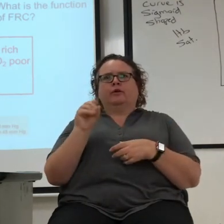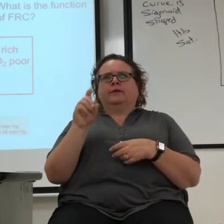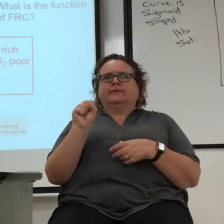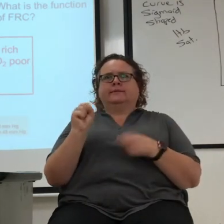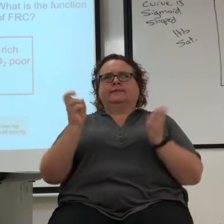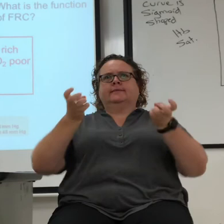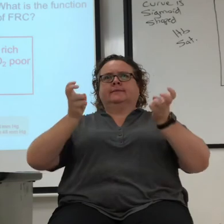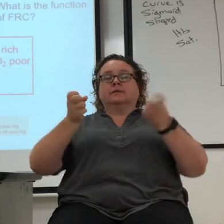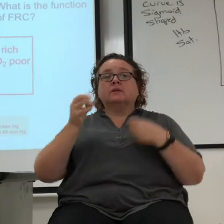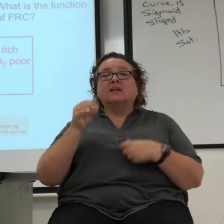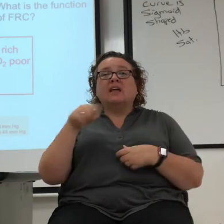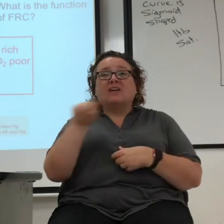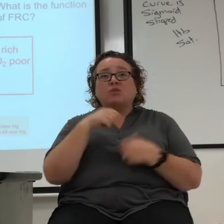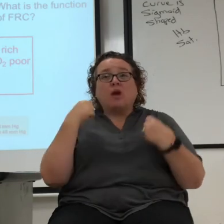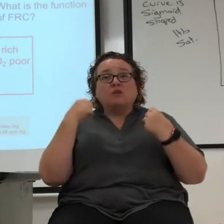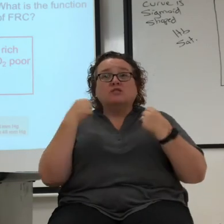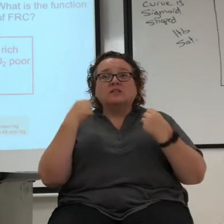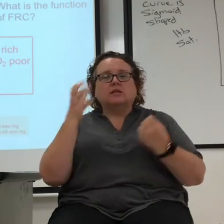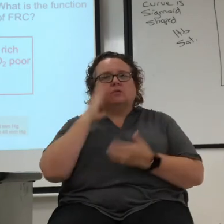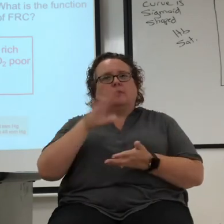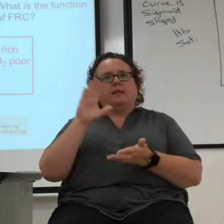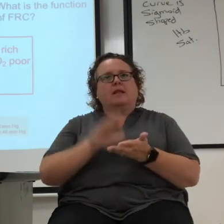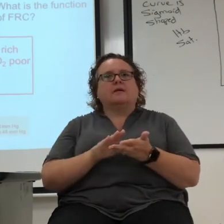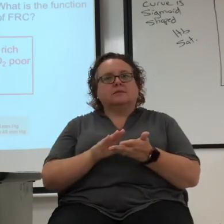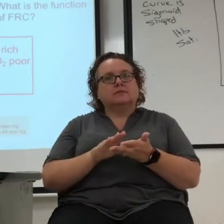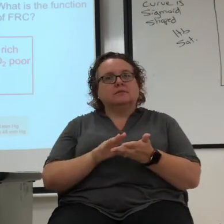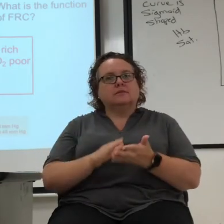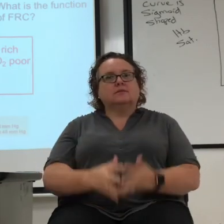And if you're exercising, it'll be even less.